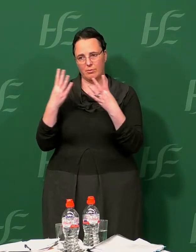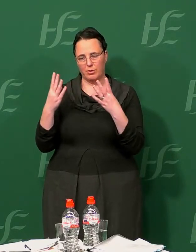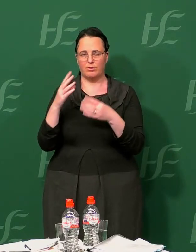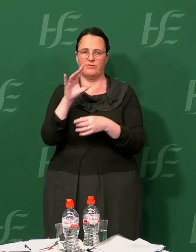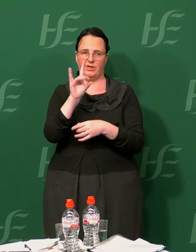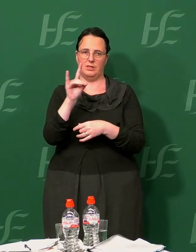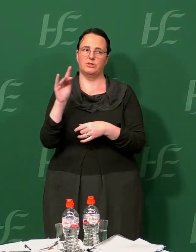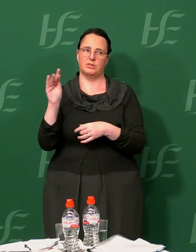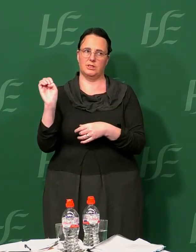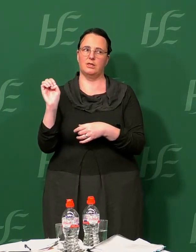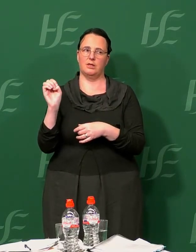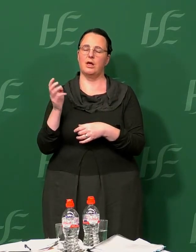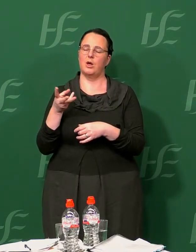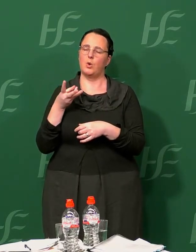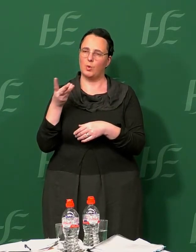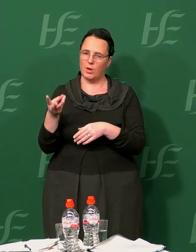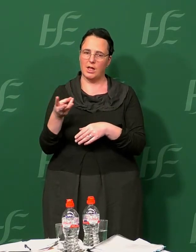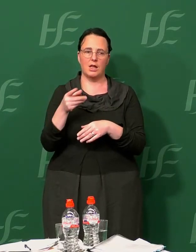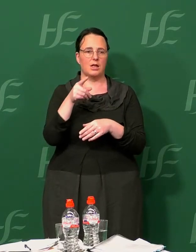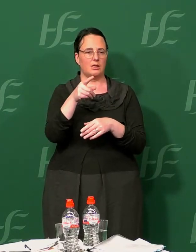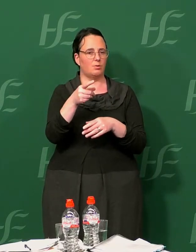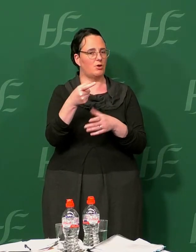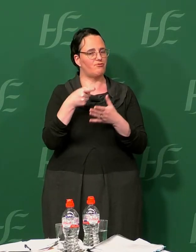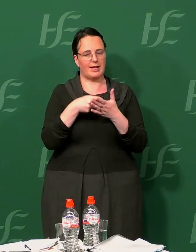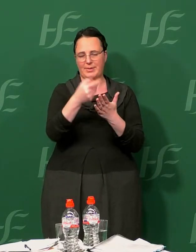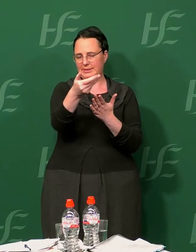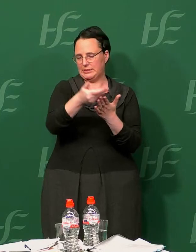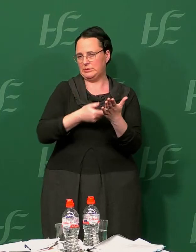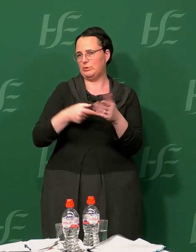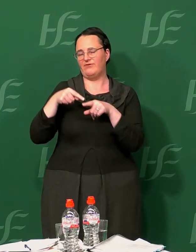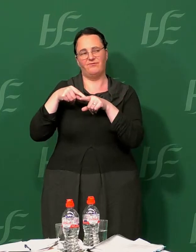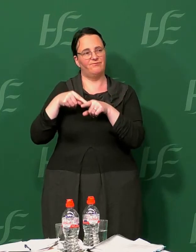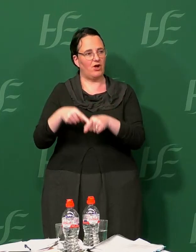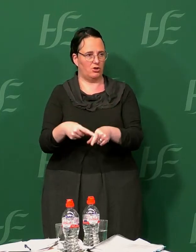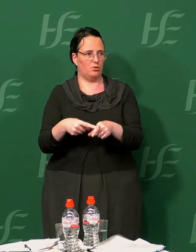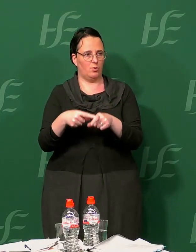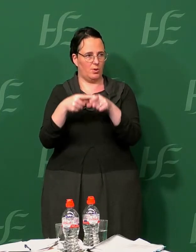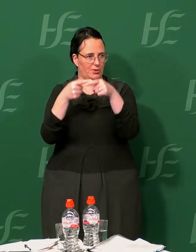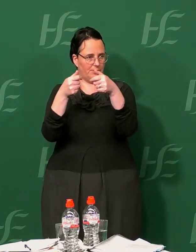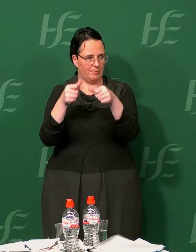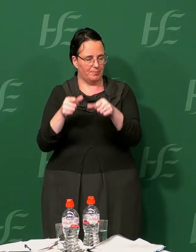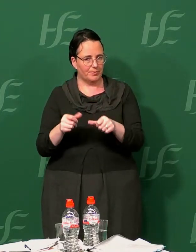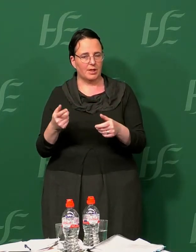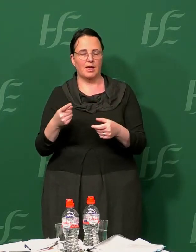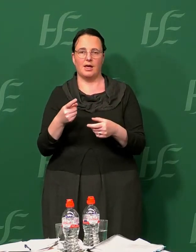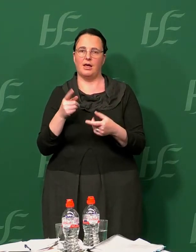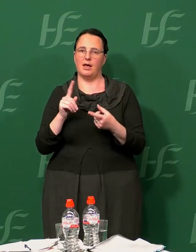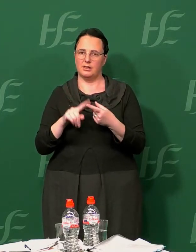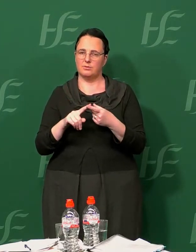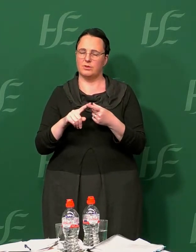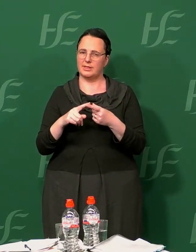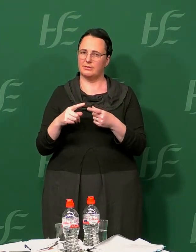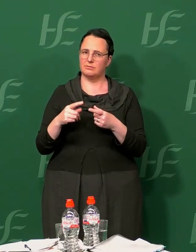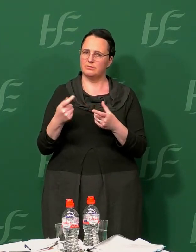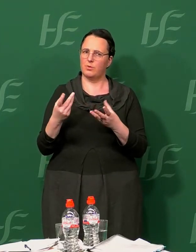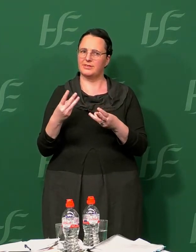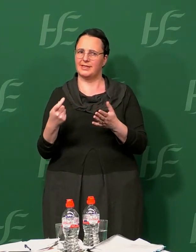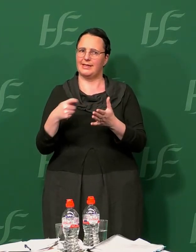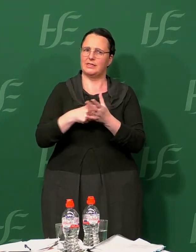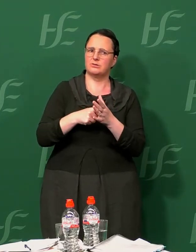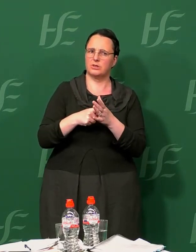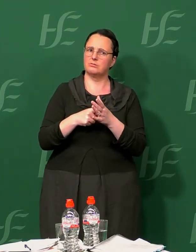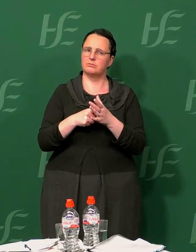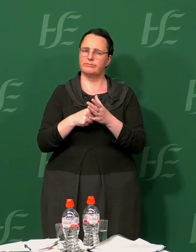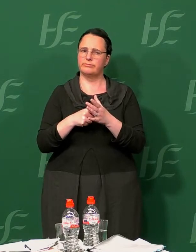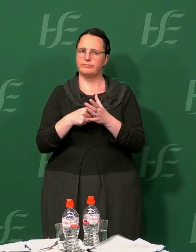HSA will be following through all levels of the recommendations and continuing to seek further assurances in relation to this. We have put in place